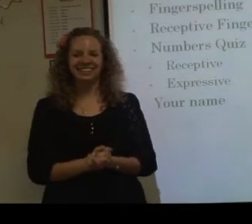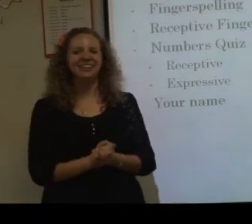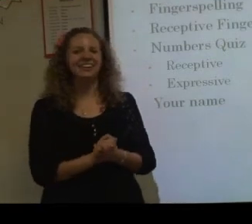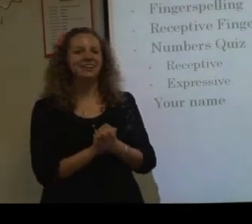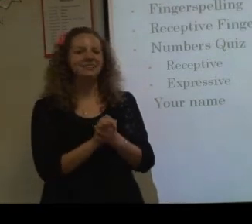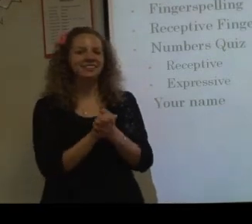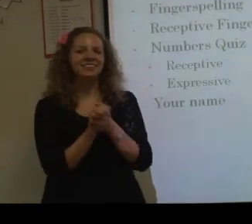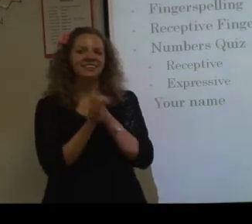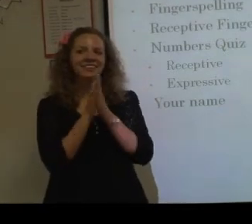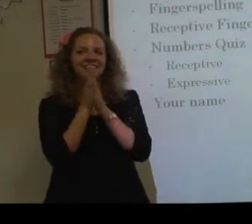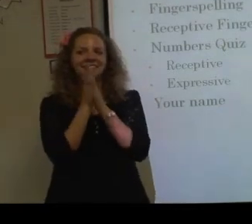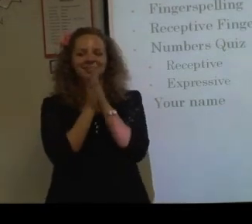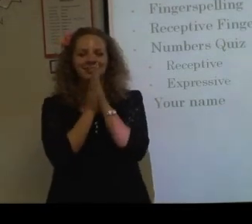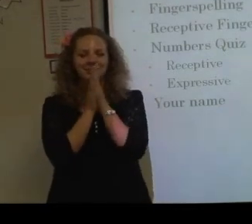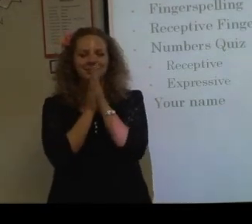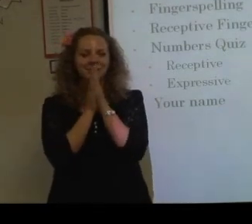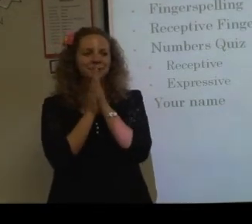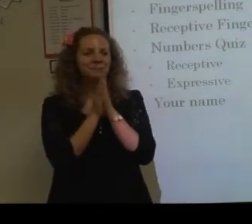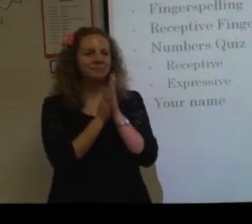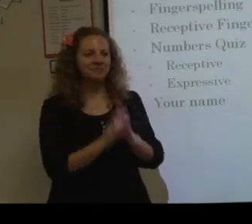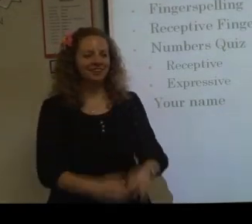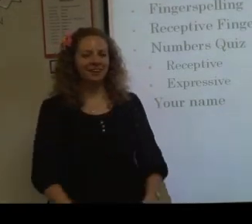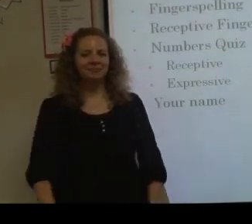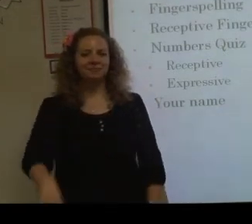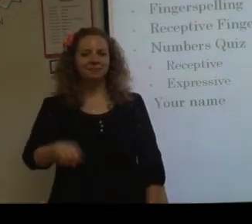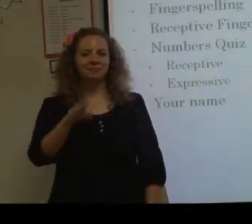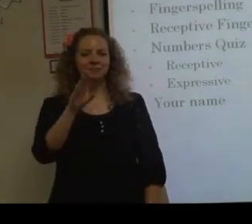Good. Okay. Let's do. Okay.